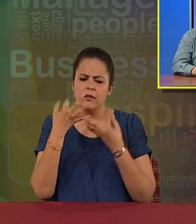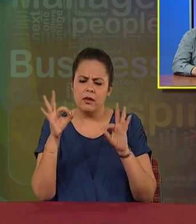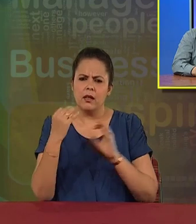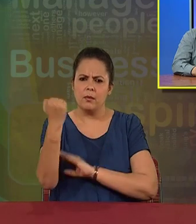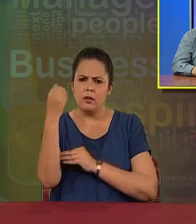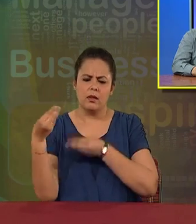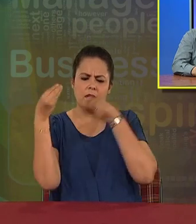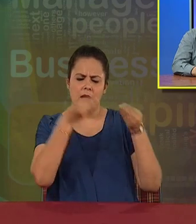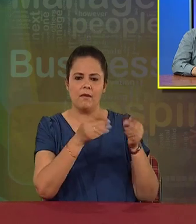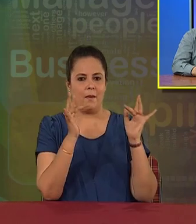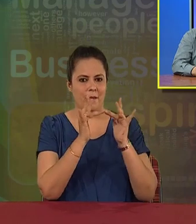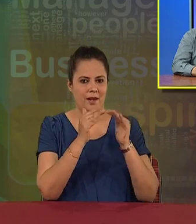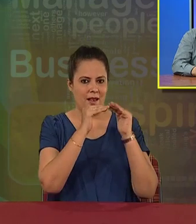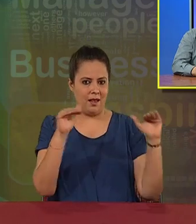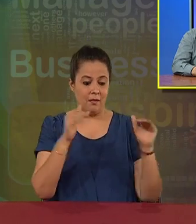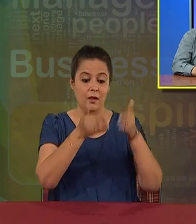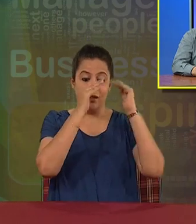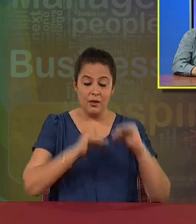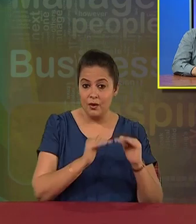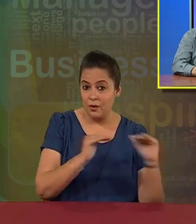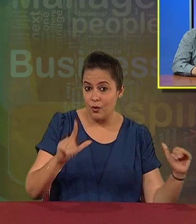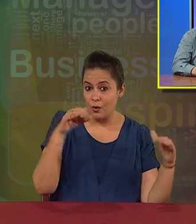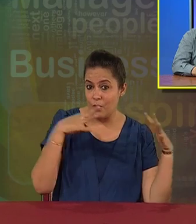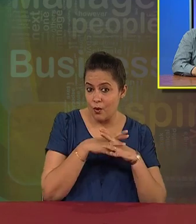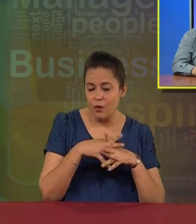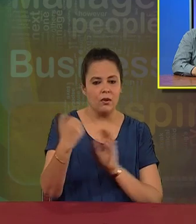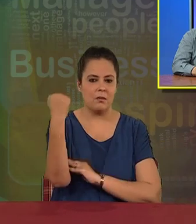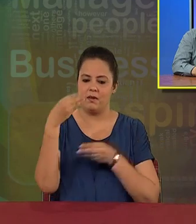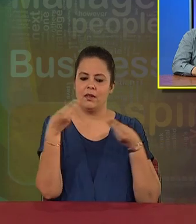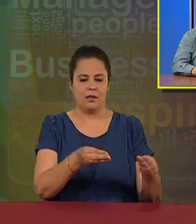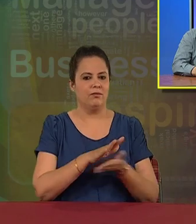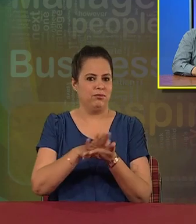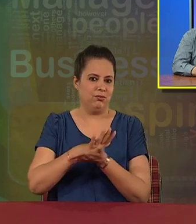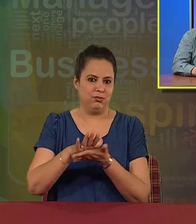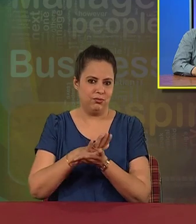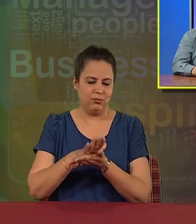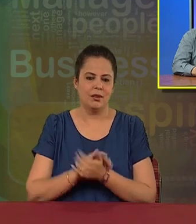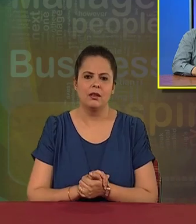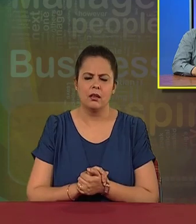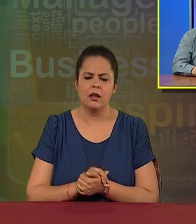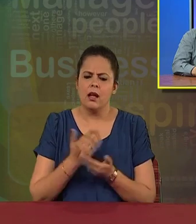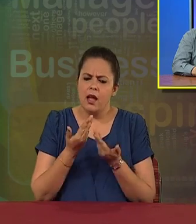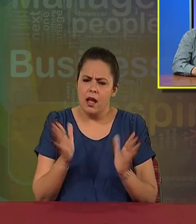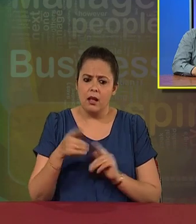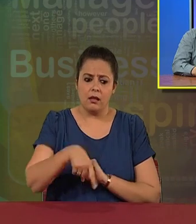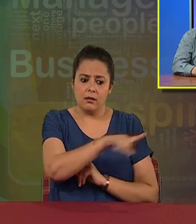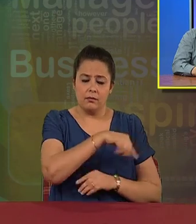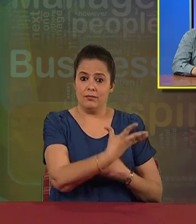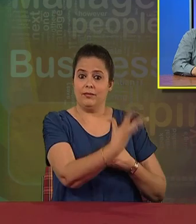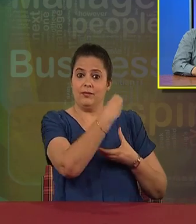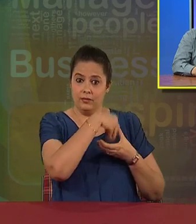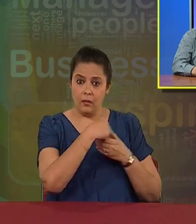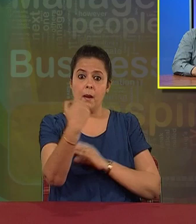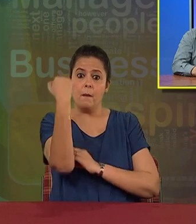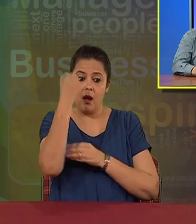level of management and may not be any liberty to the lower level of management. So anything which increases the role of employees